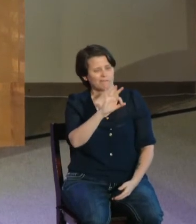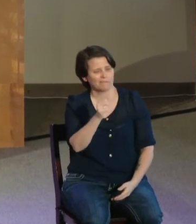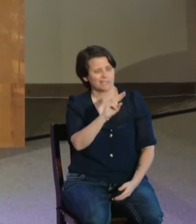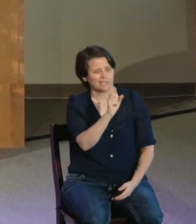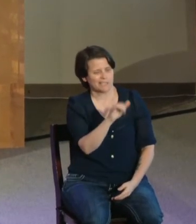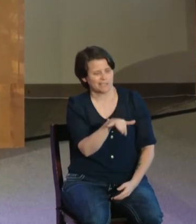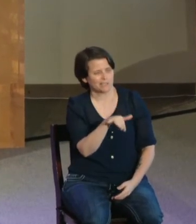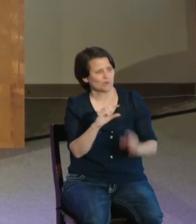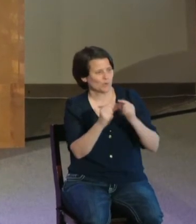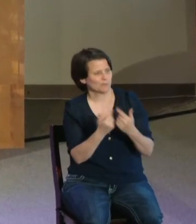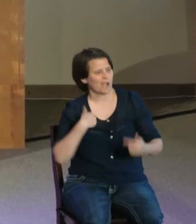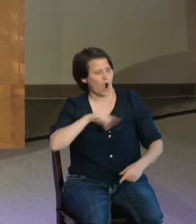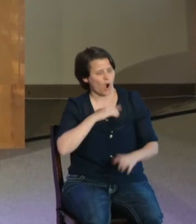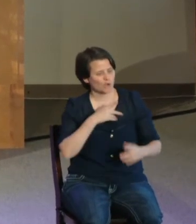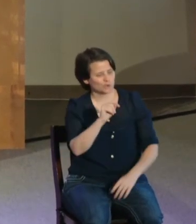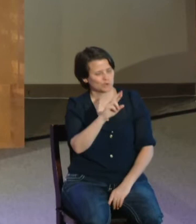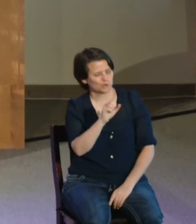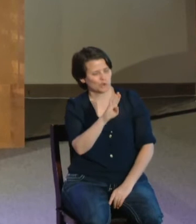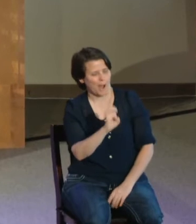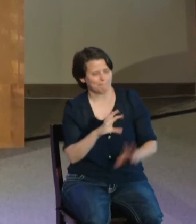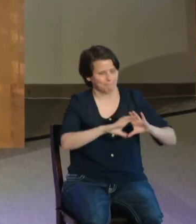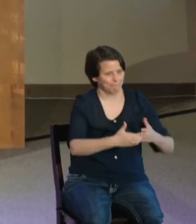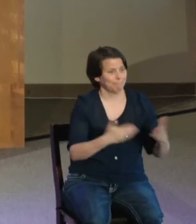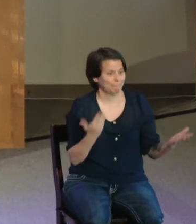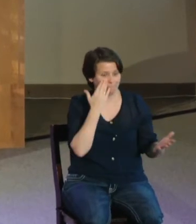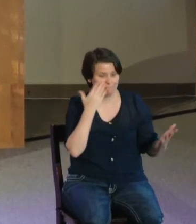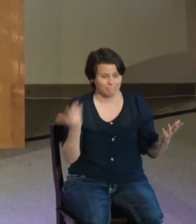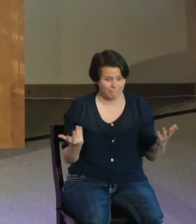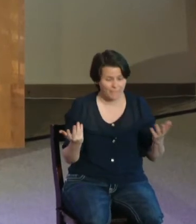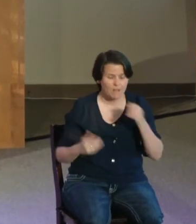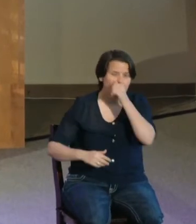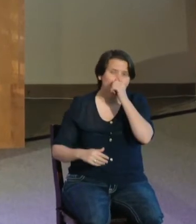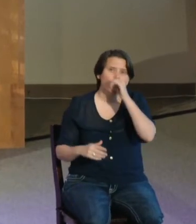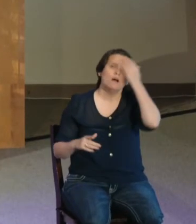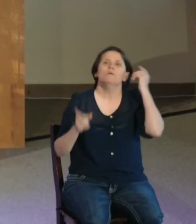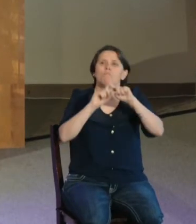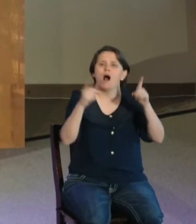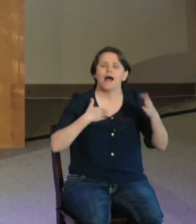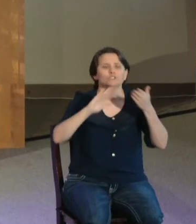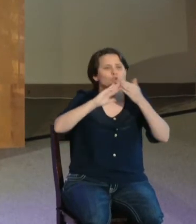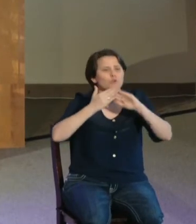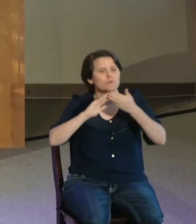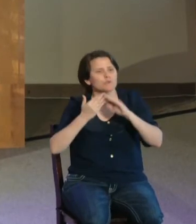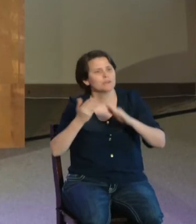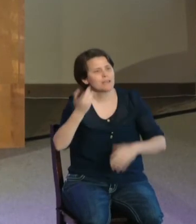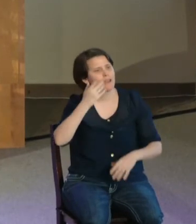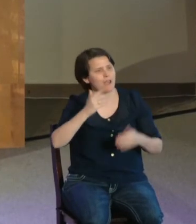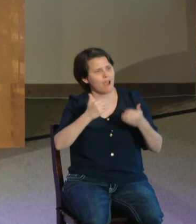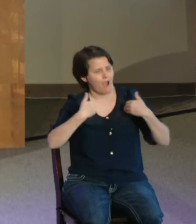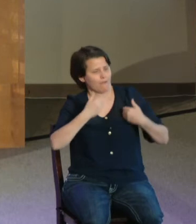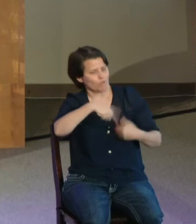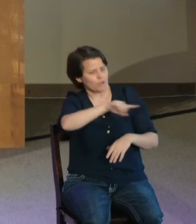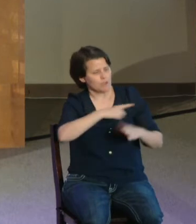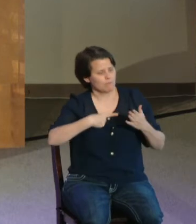is. But the question is, as a community, have we processed the enormity of this